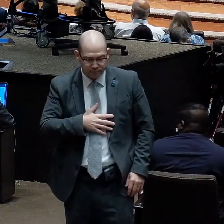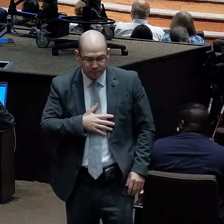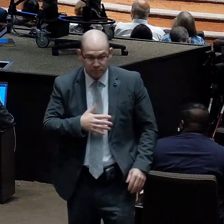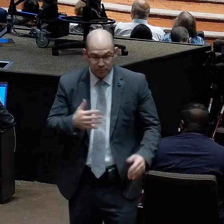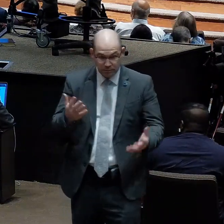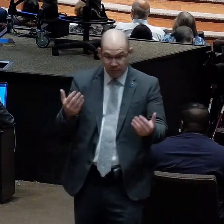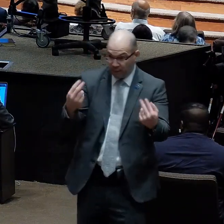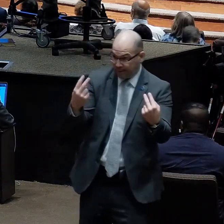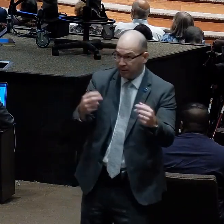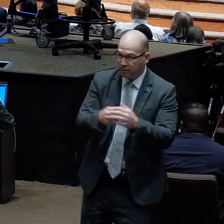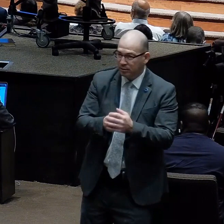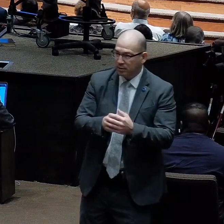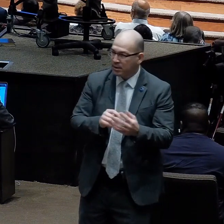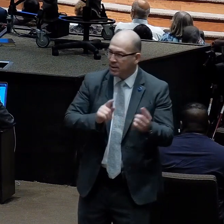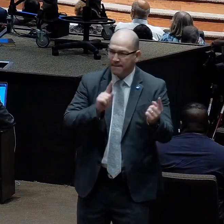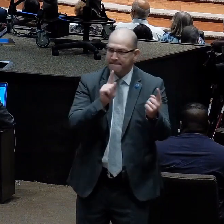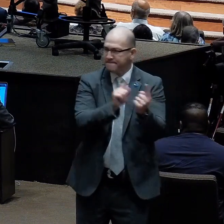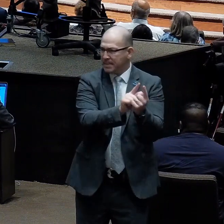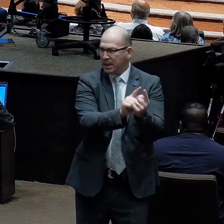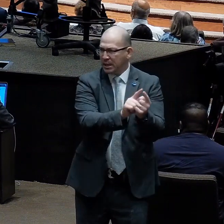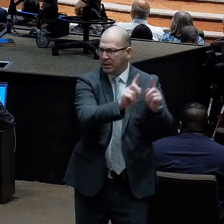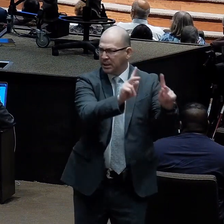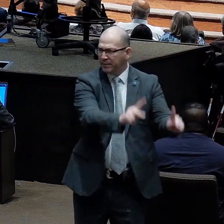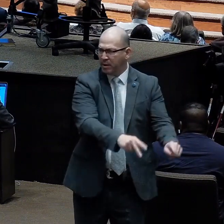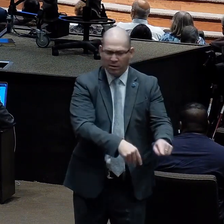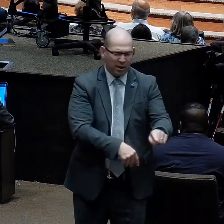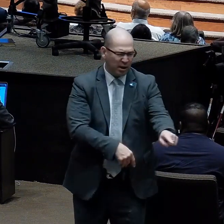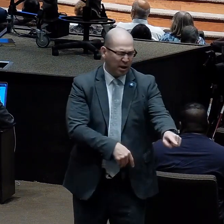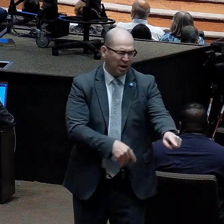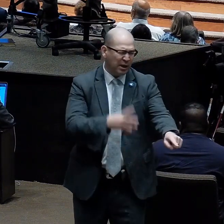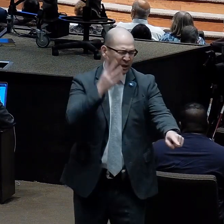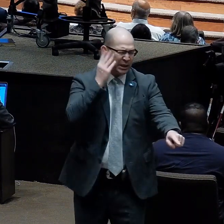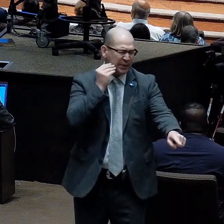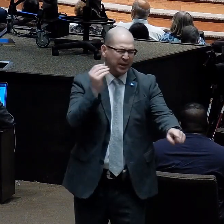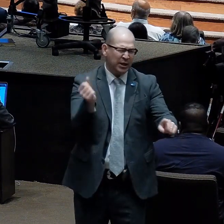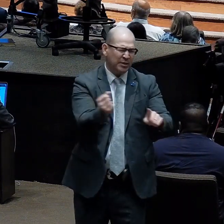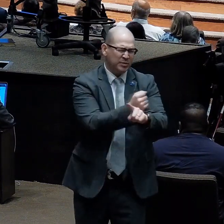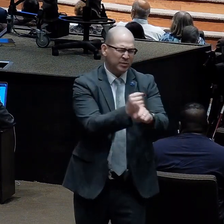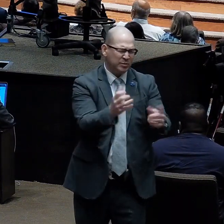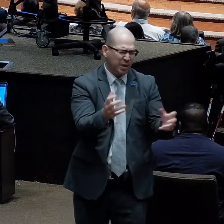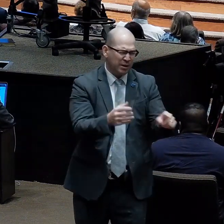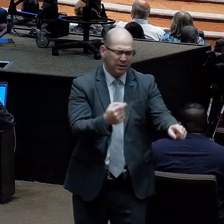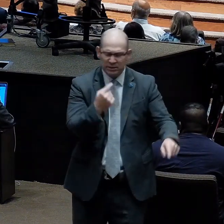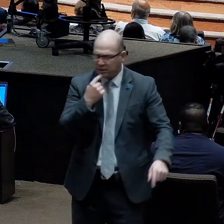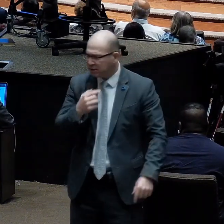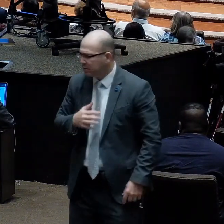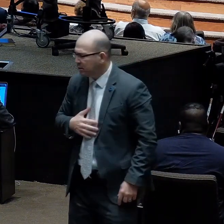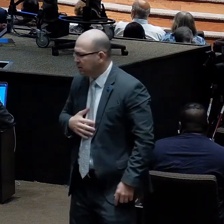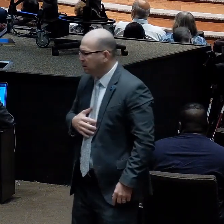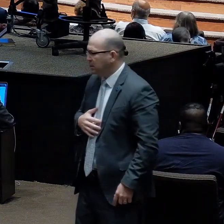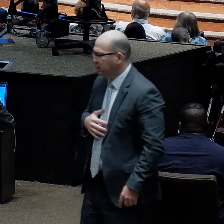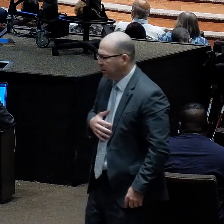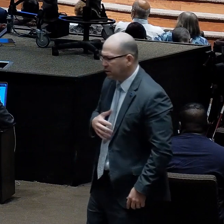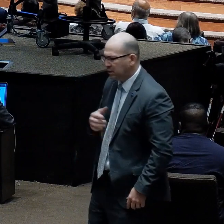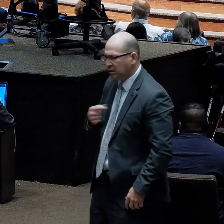you meet the most victimized person in the whole world. And he says, I've been discriminated in such ways,